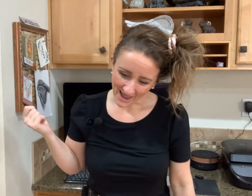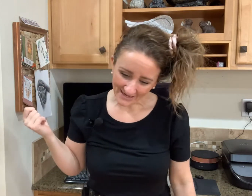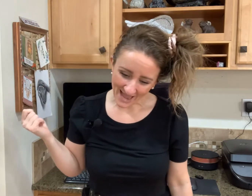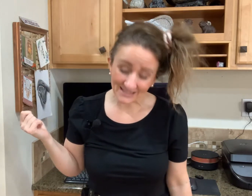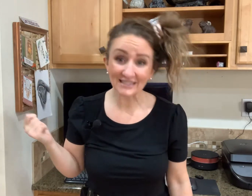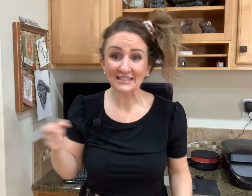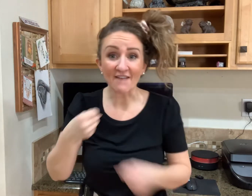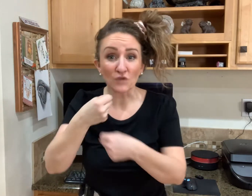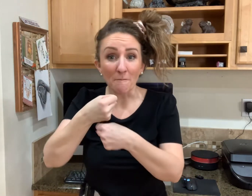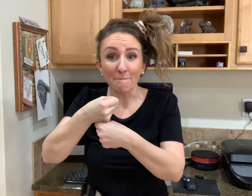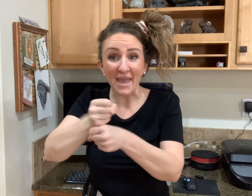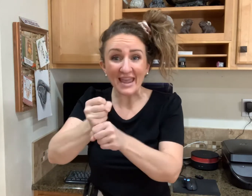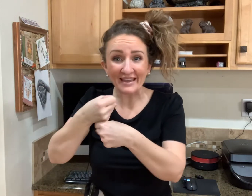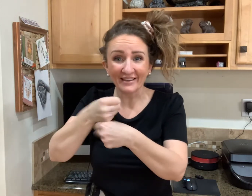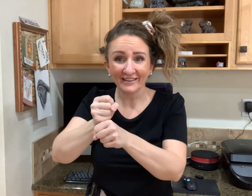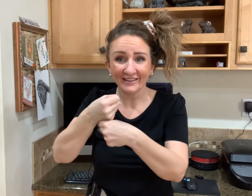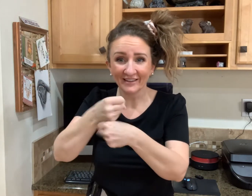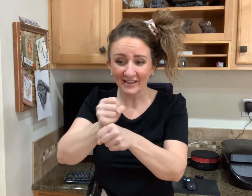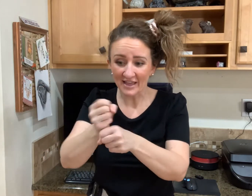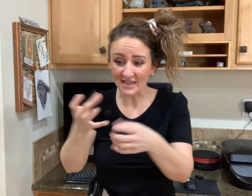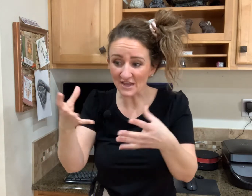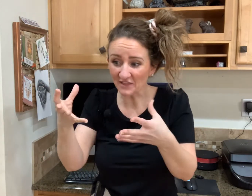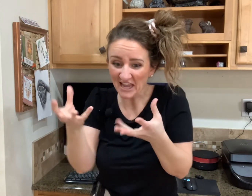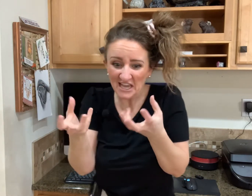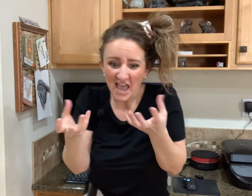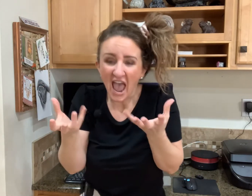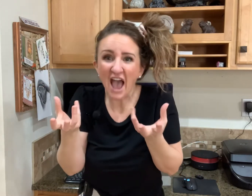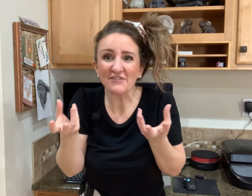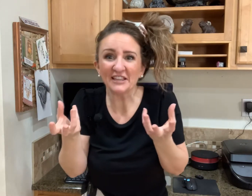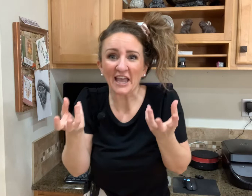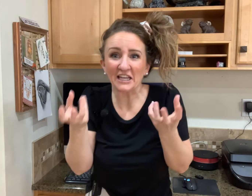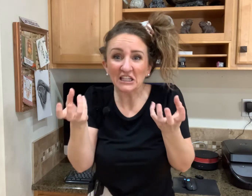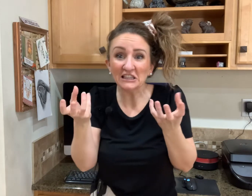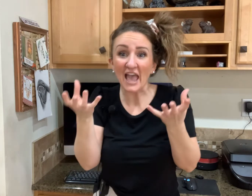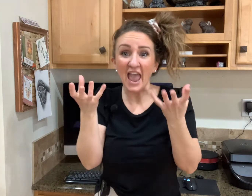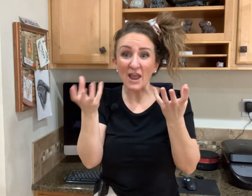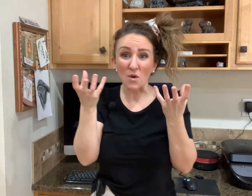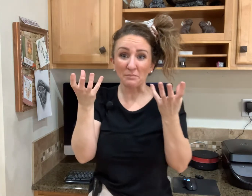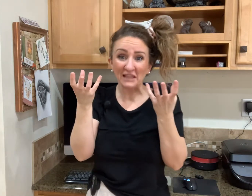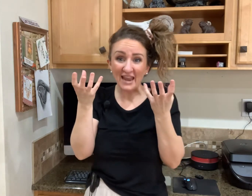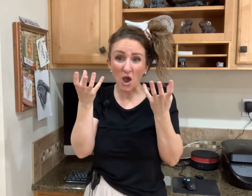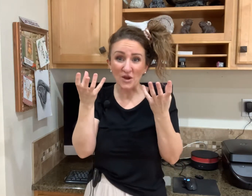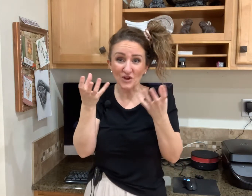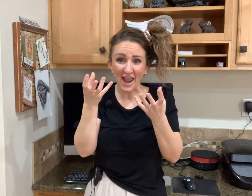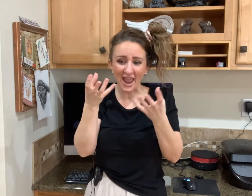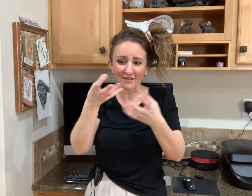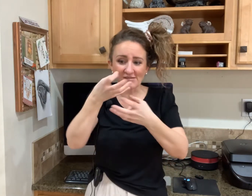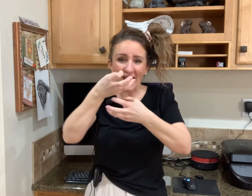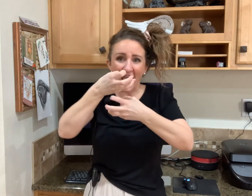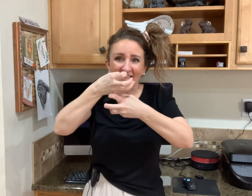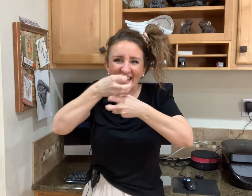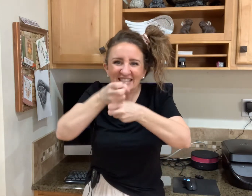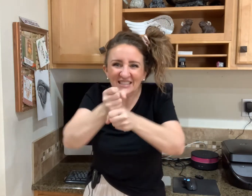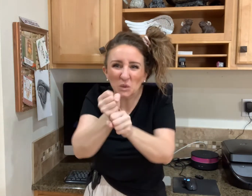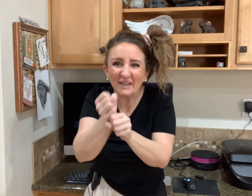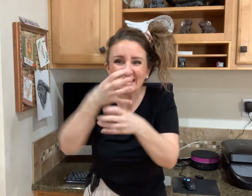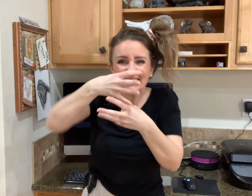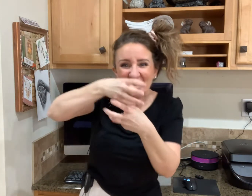Next is a sign for make. Think of like having like clay or Play-Doh in your hands and like squeezing it